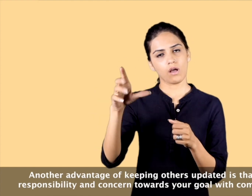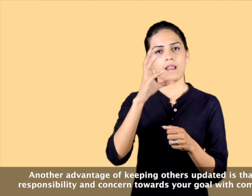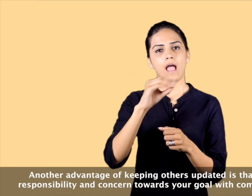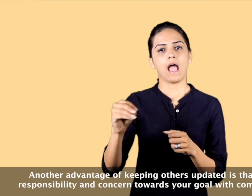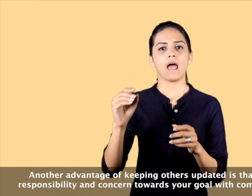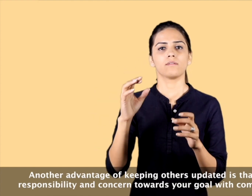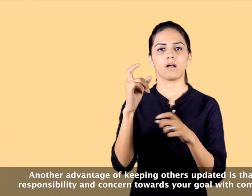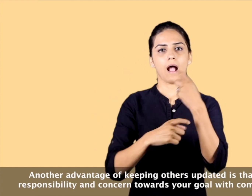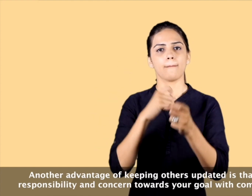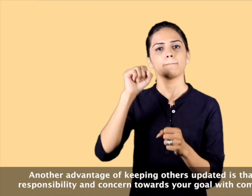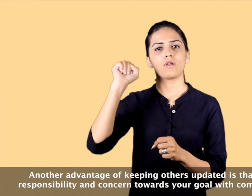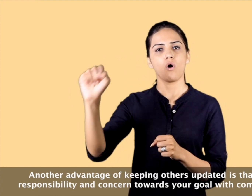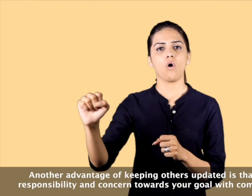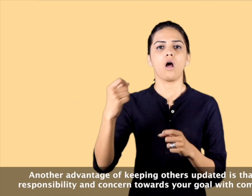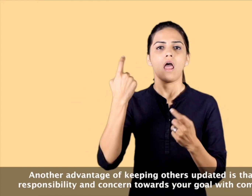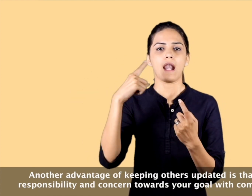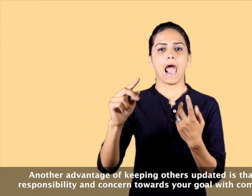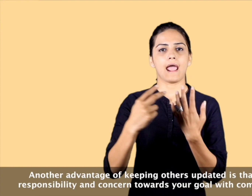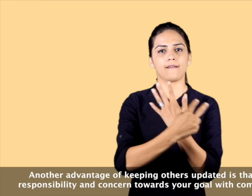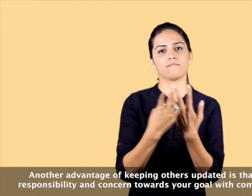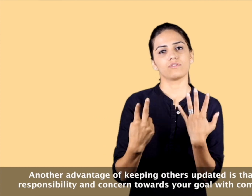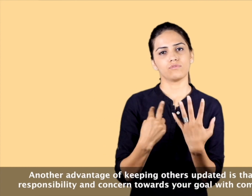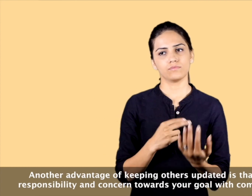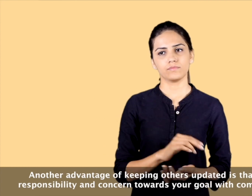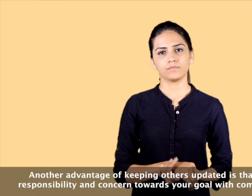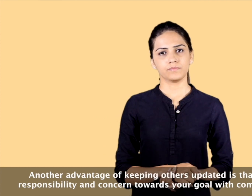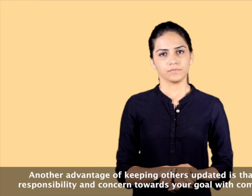with complete transparency.